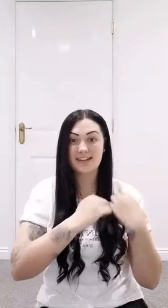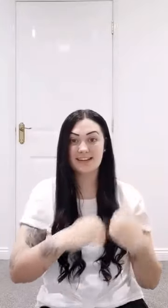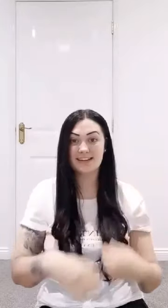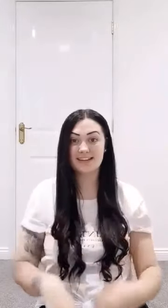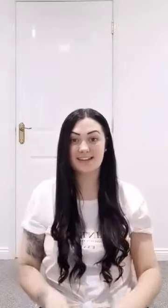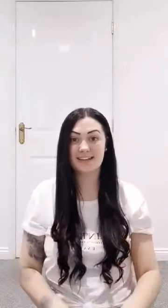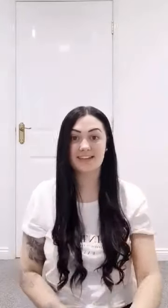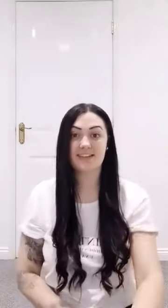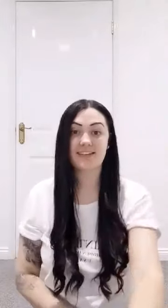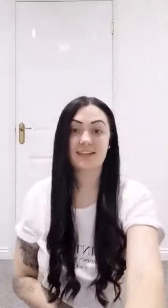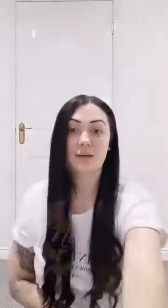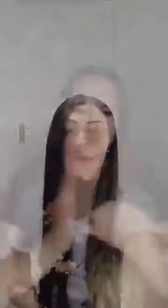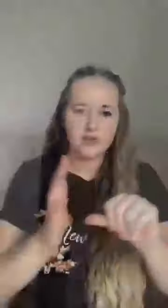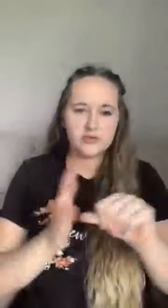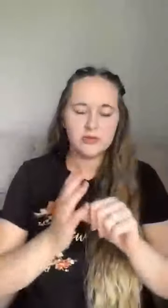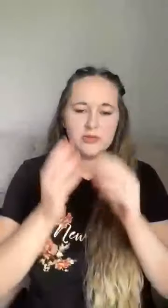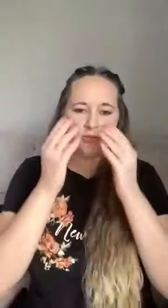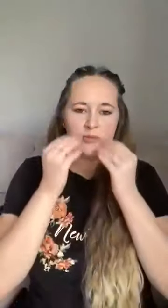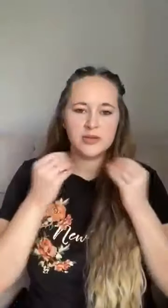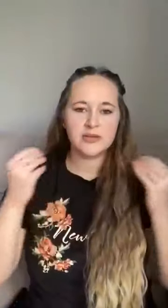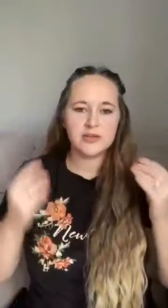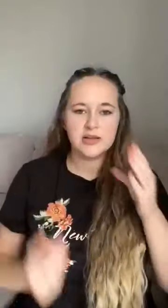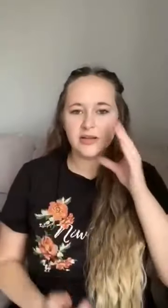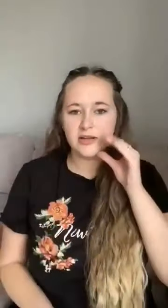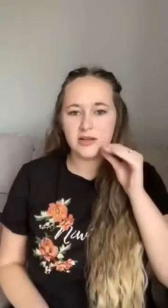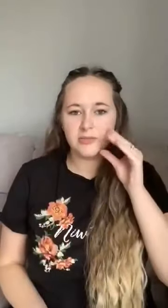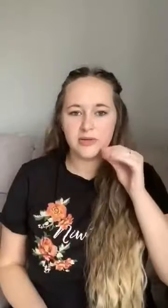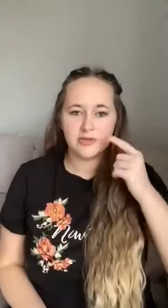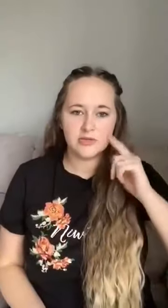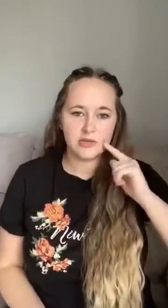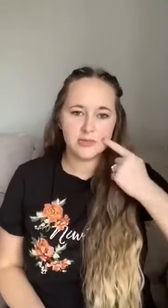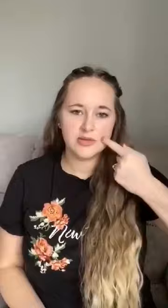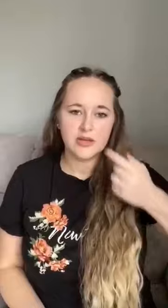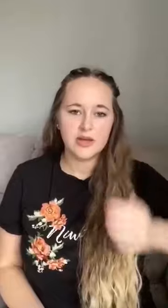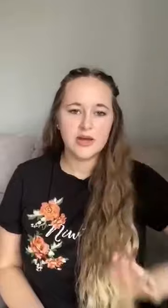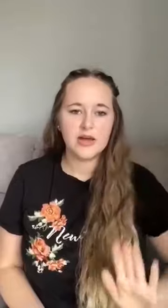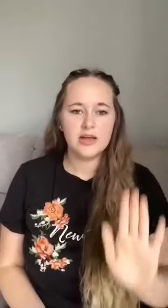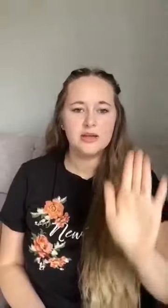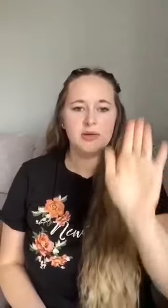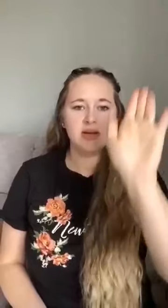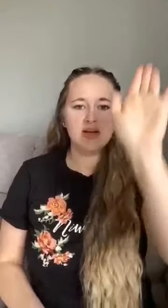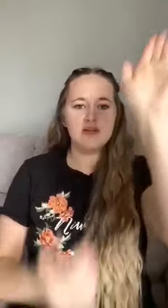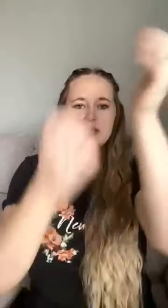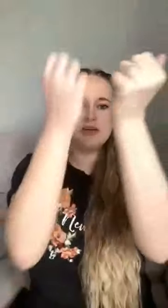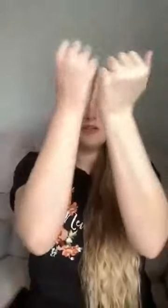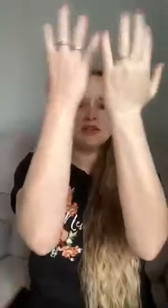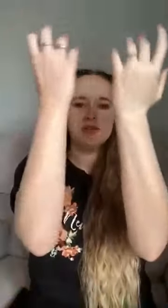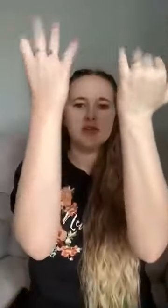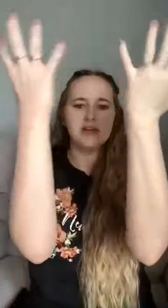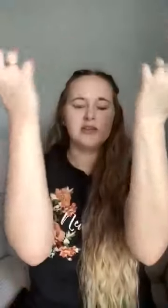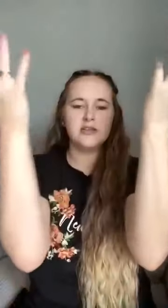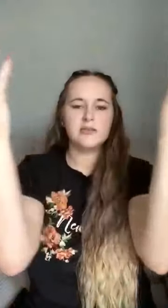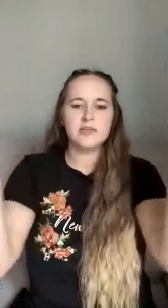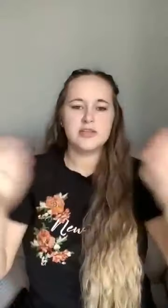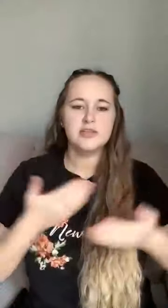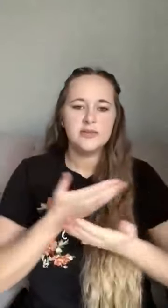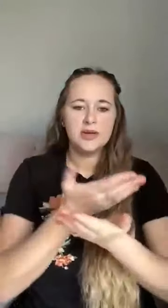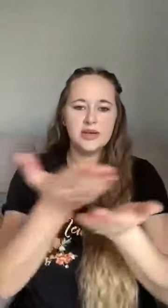Be well, trouble melts like lemon drops High above the chimney top That's